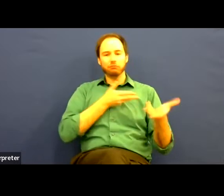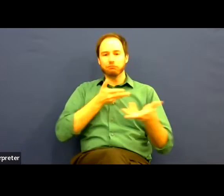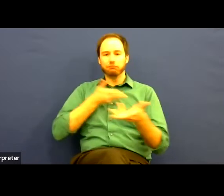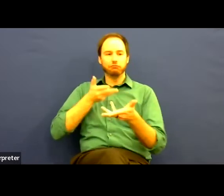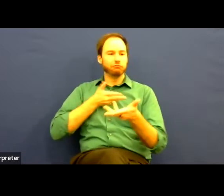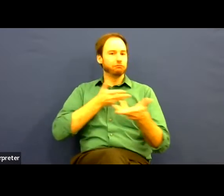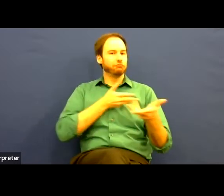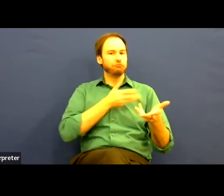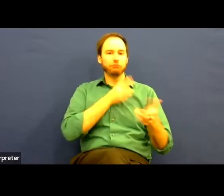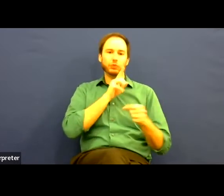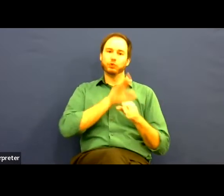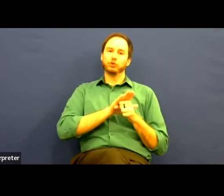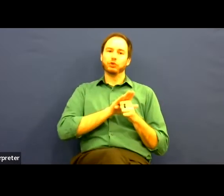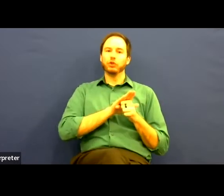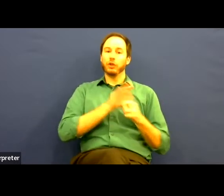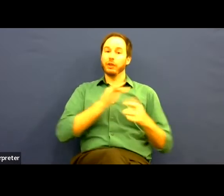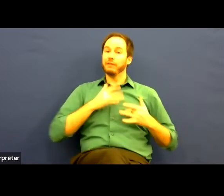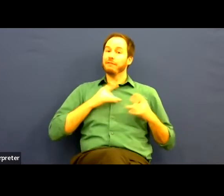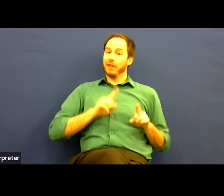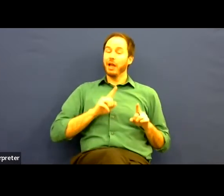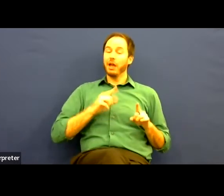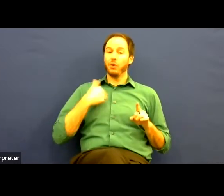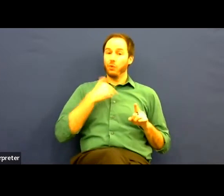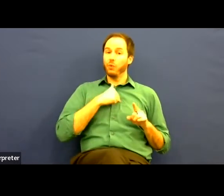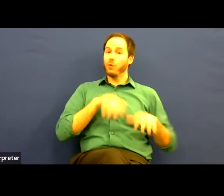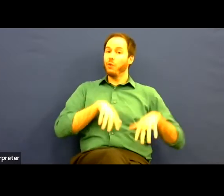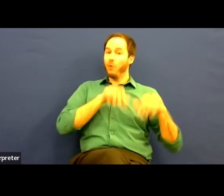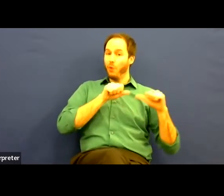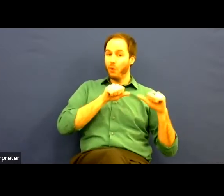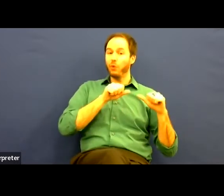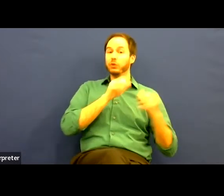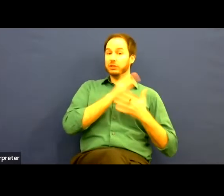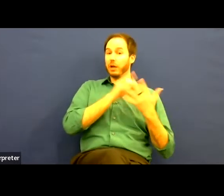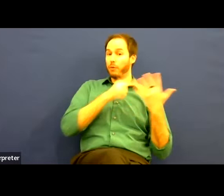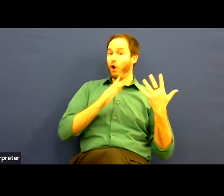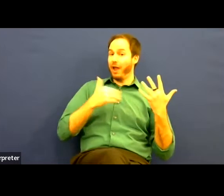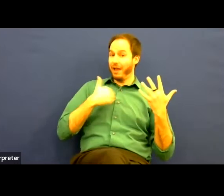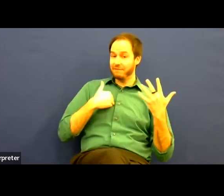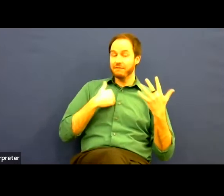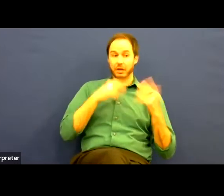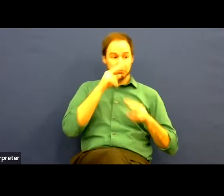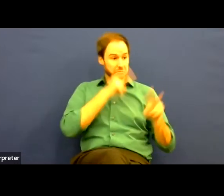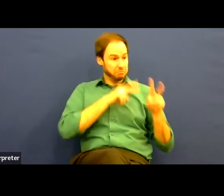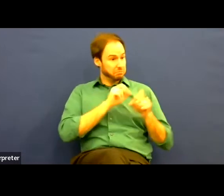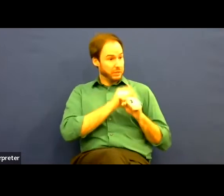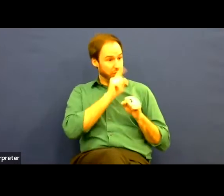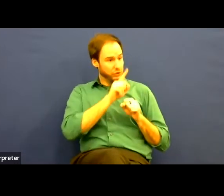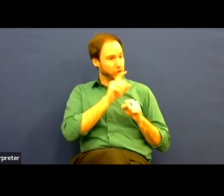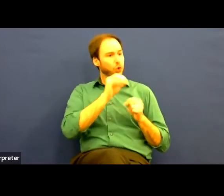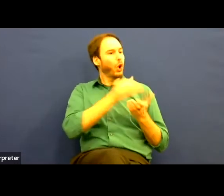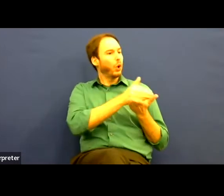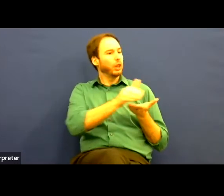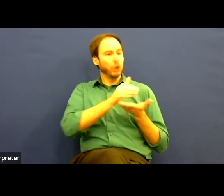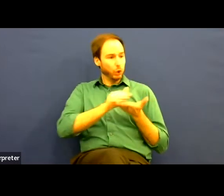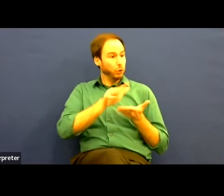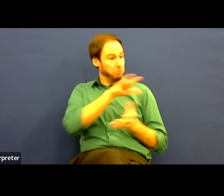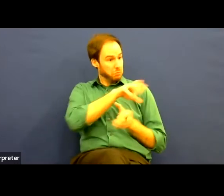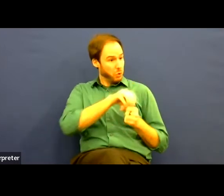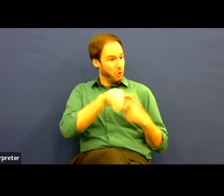make sure the events that we already have in place don't essentially exclude